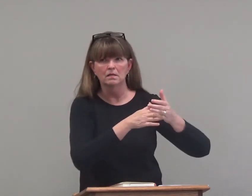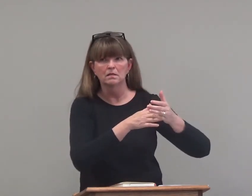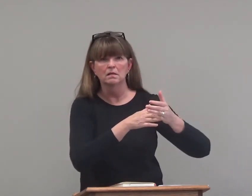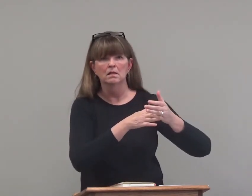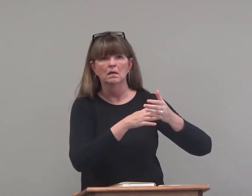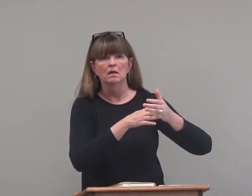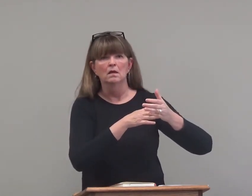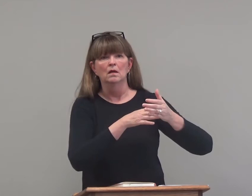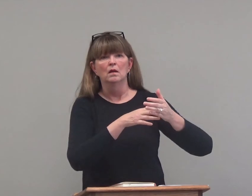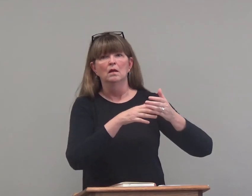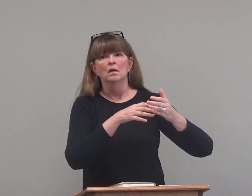against